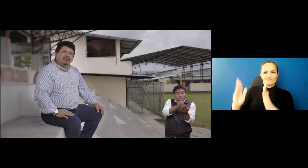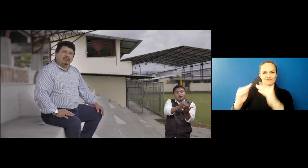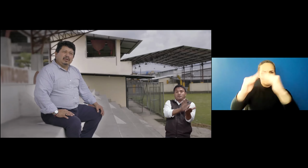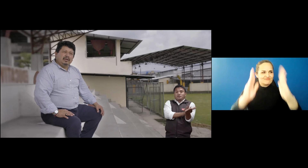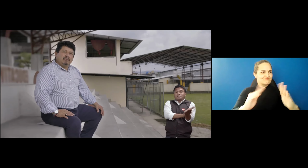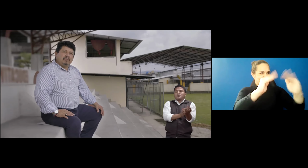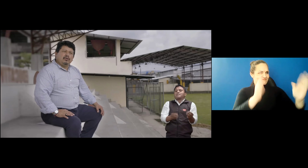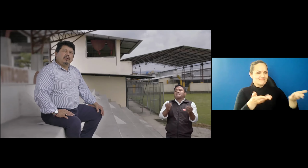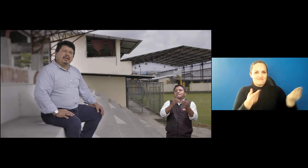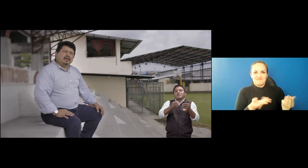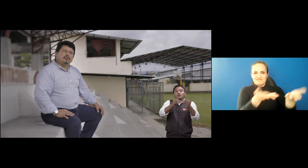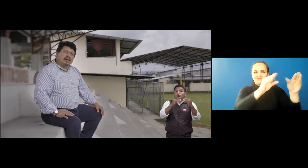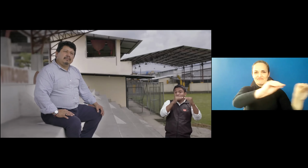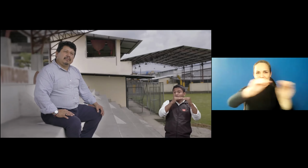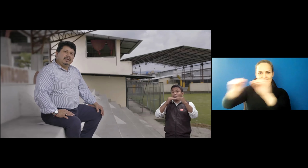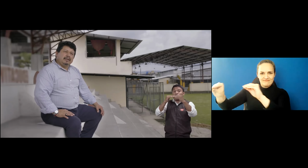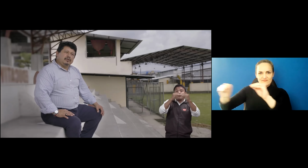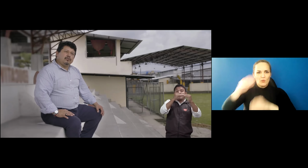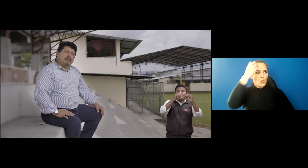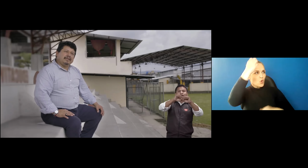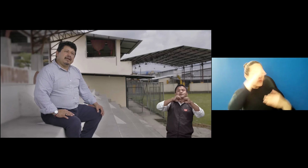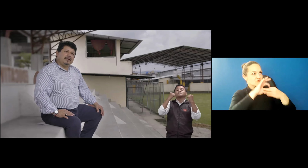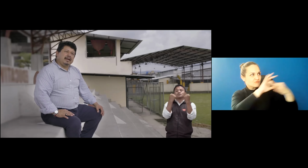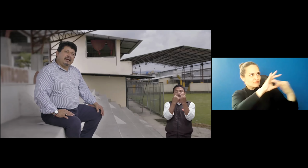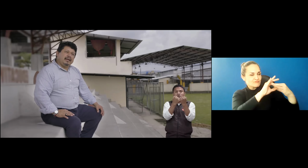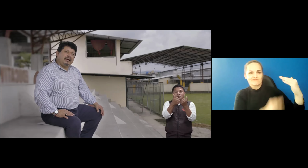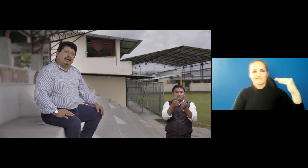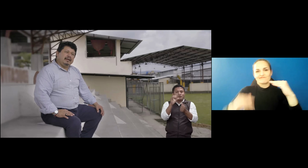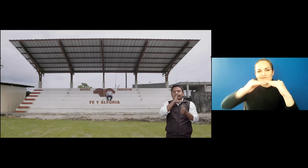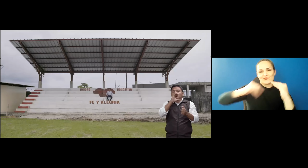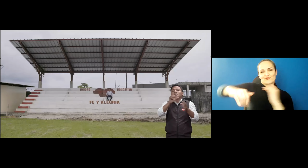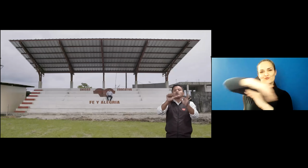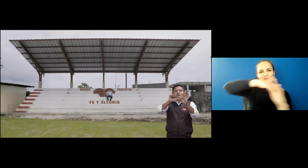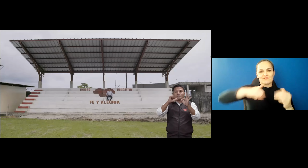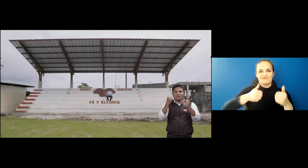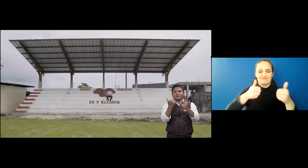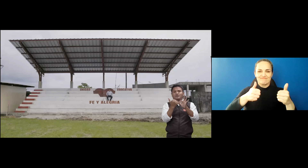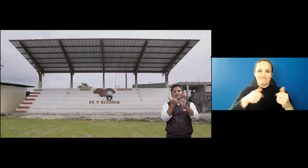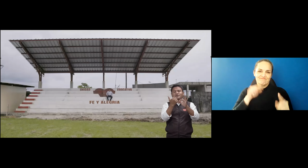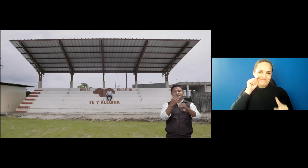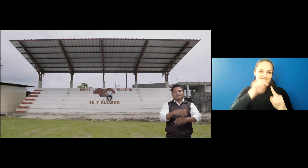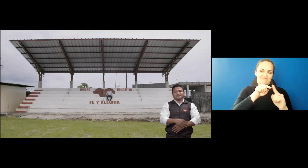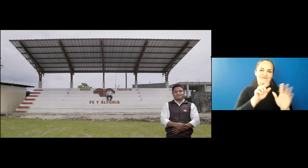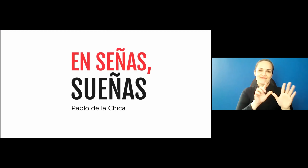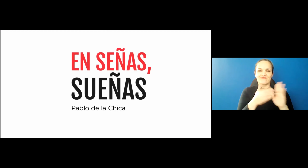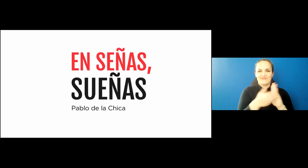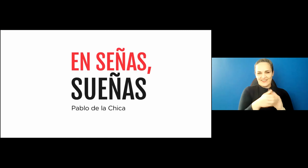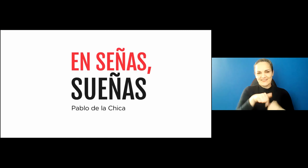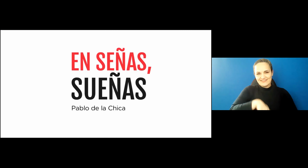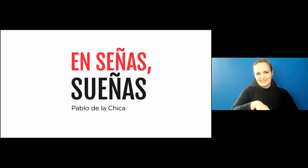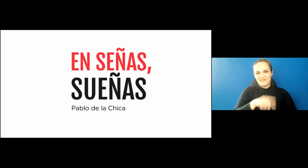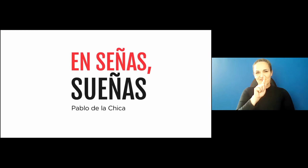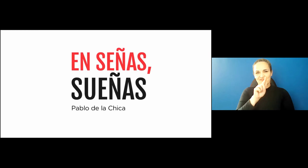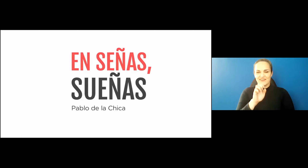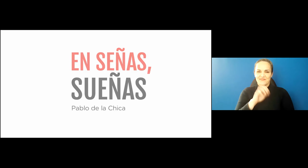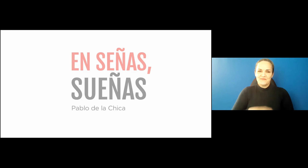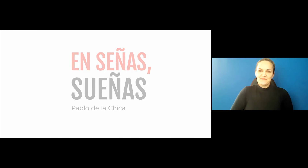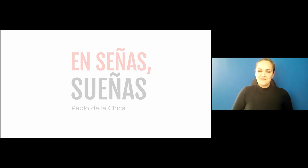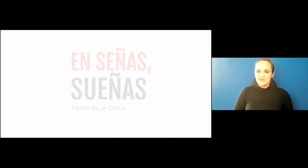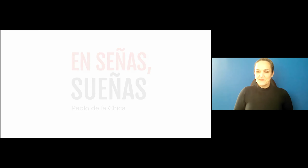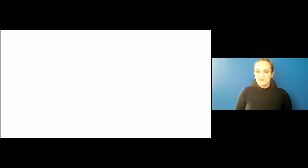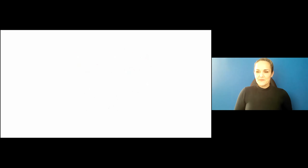The more openness we see from universities and schools at the national level, the better this will be. That's the dream of Fe